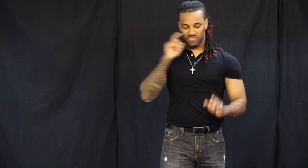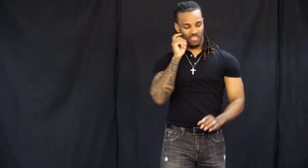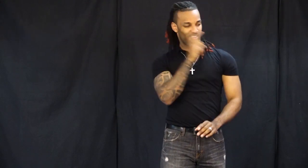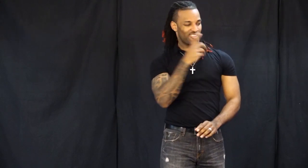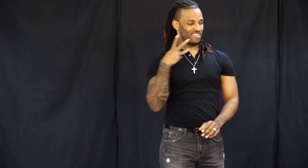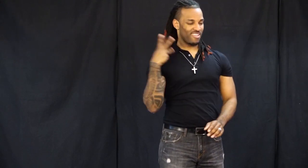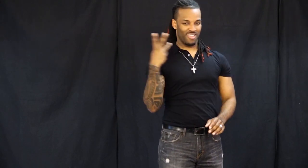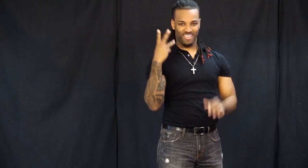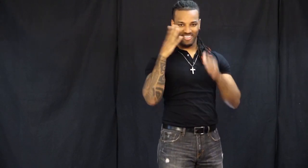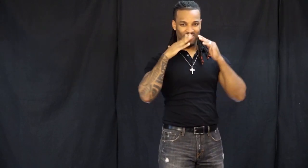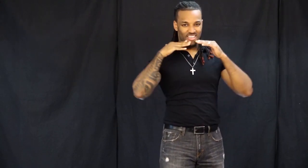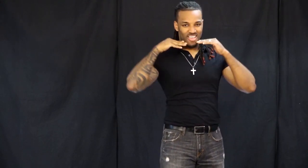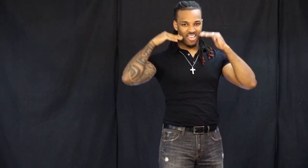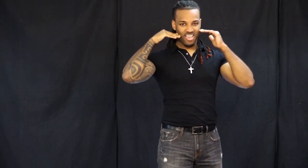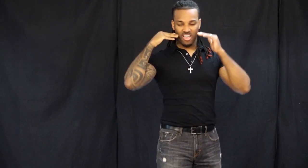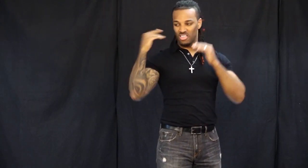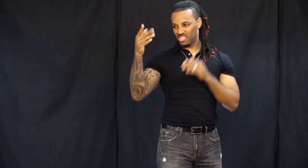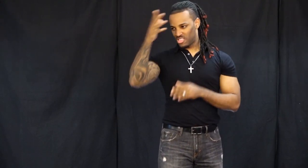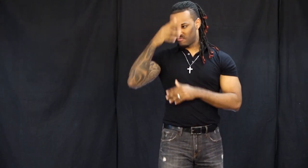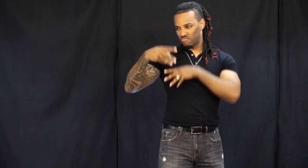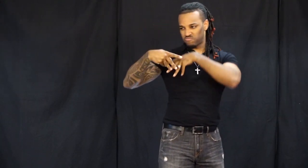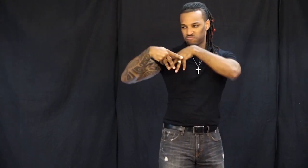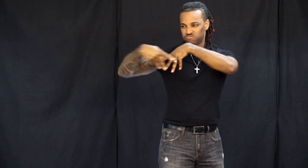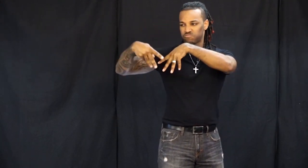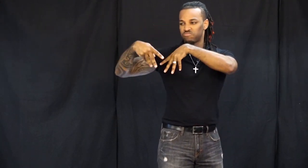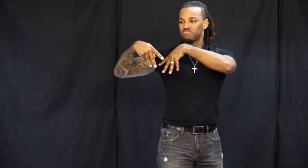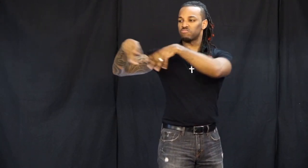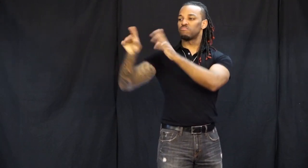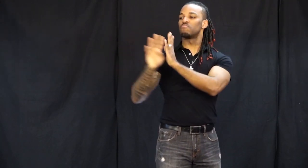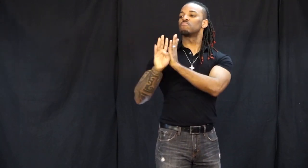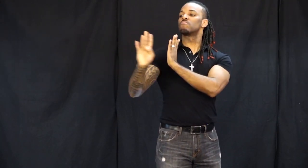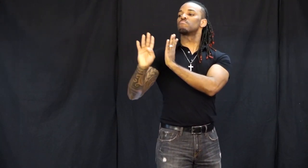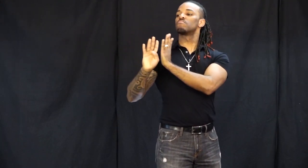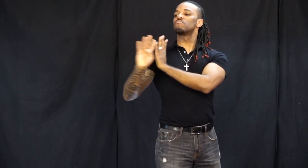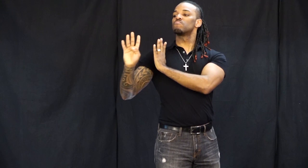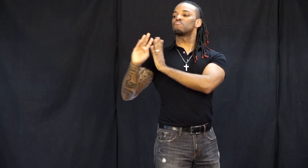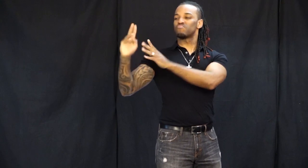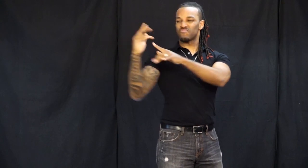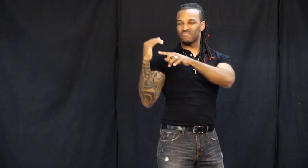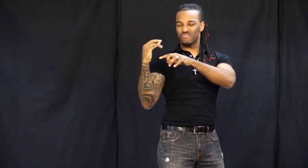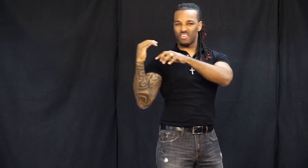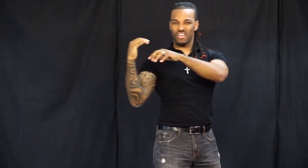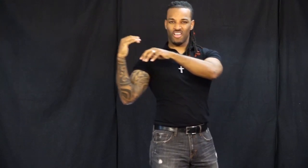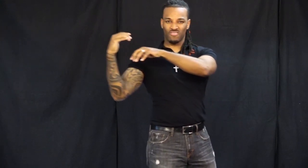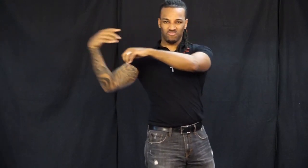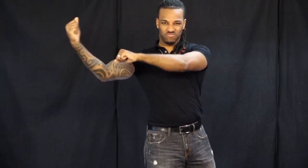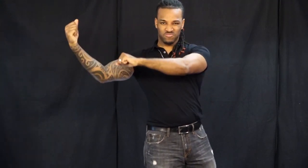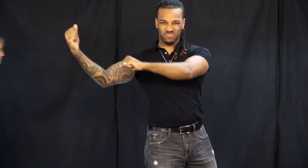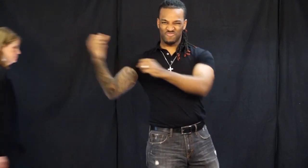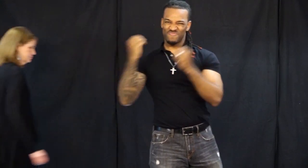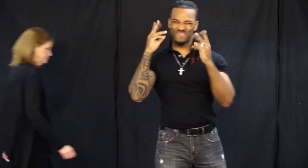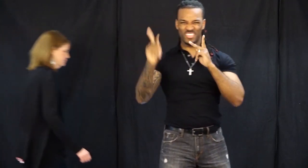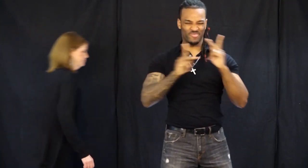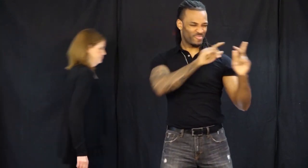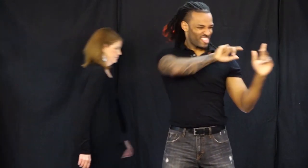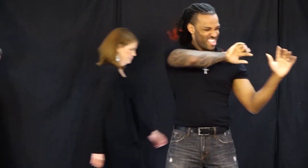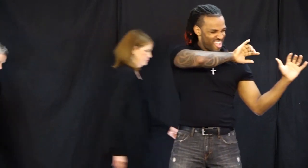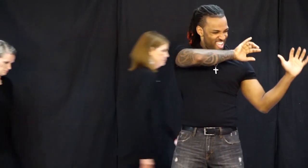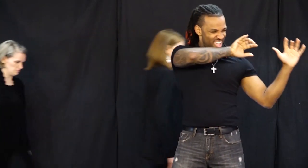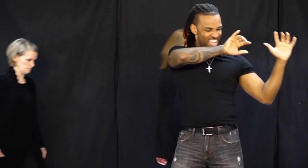Washington smile. We escort their men out of Yorktown. They stagger home single file. Tens of thousands of people flood